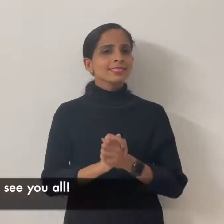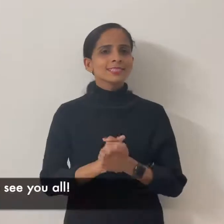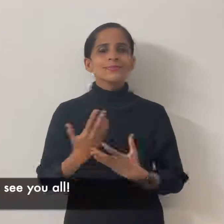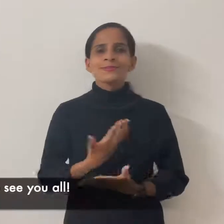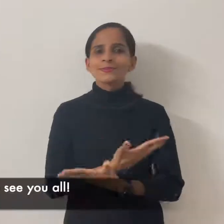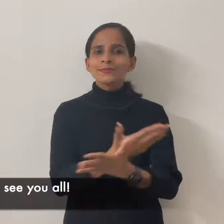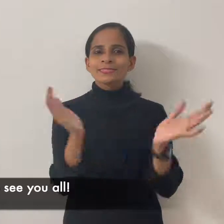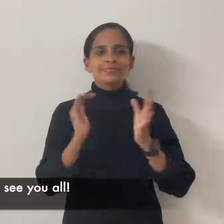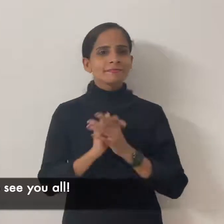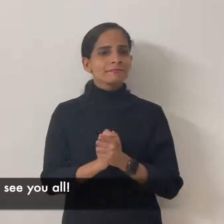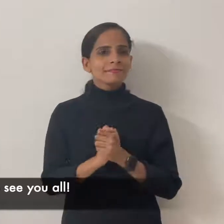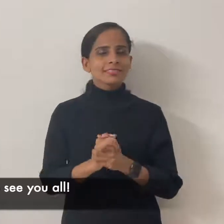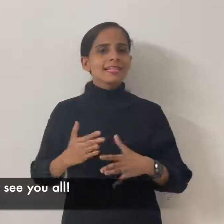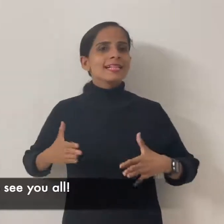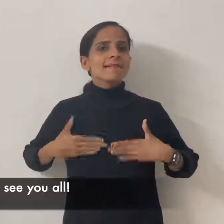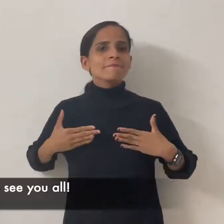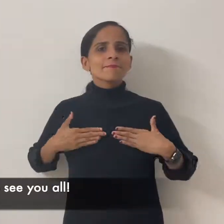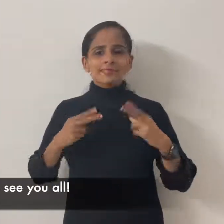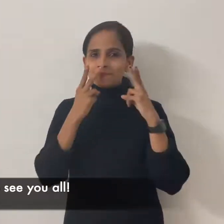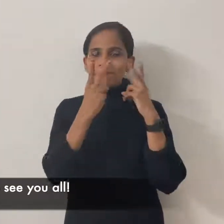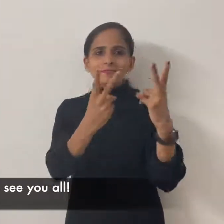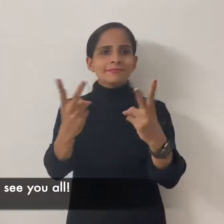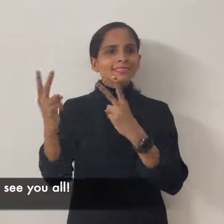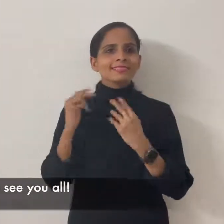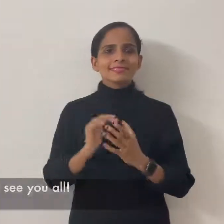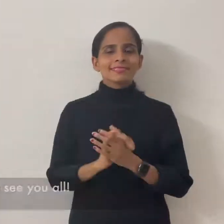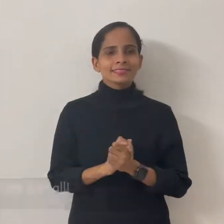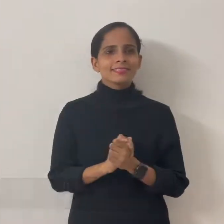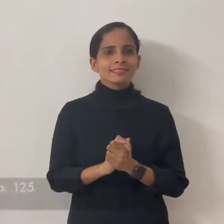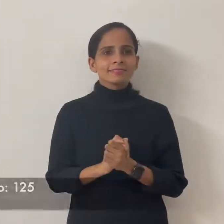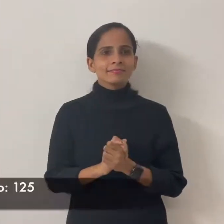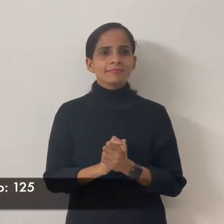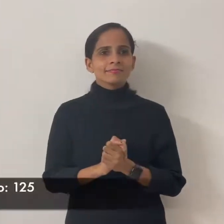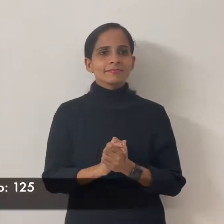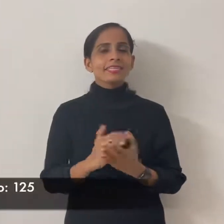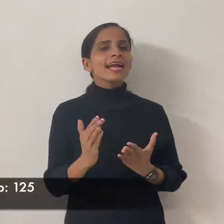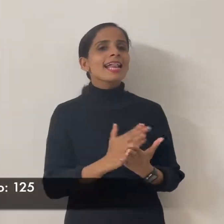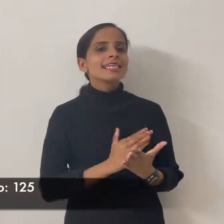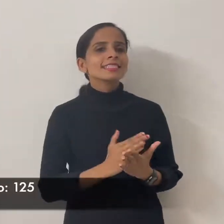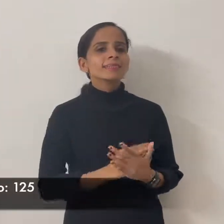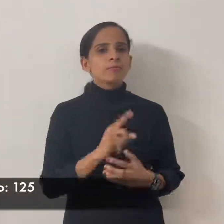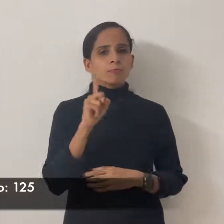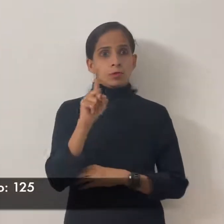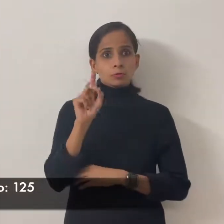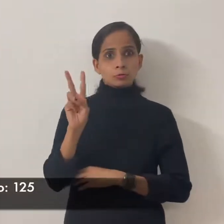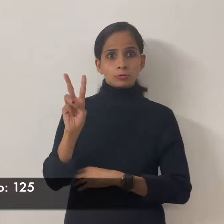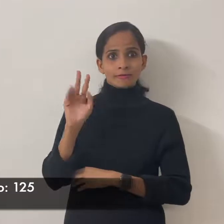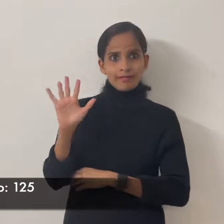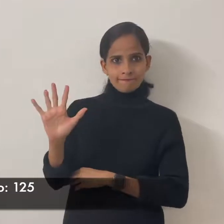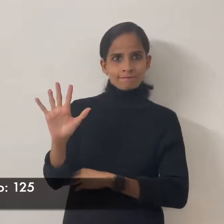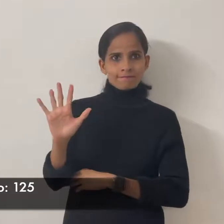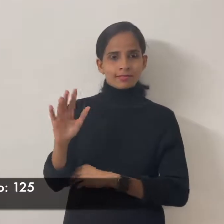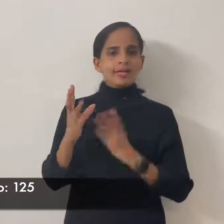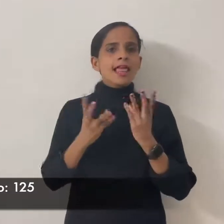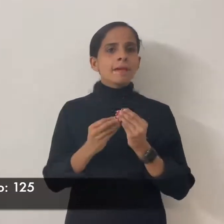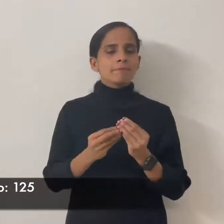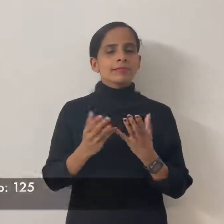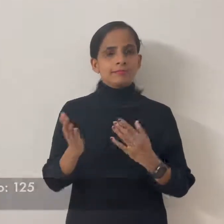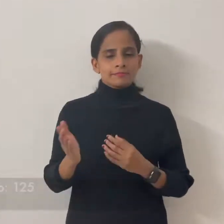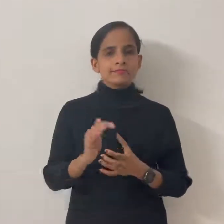Friends, so happy to see you all. We are at lesson number 125. This